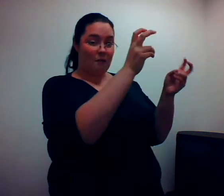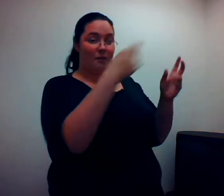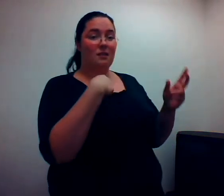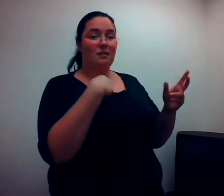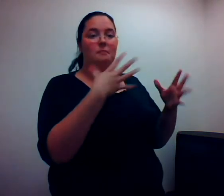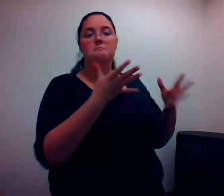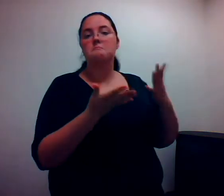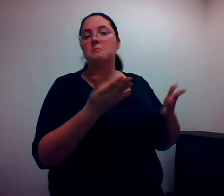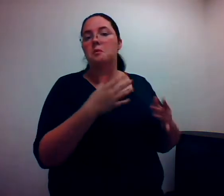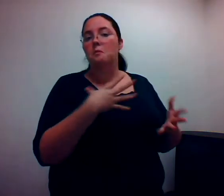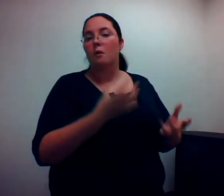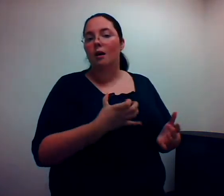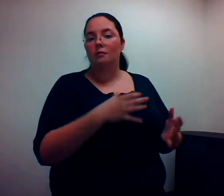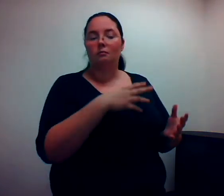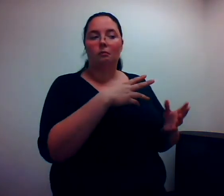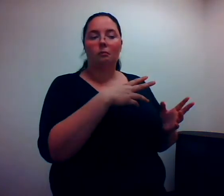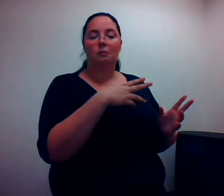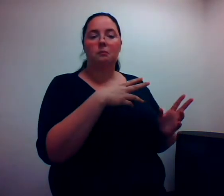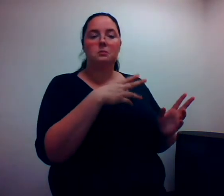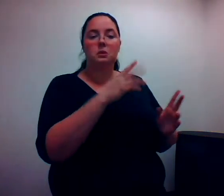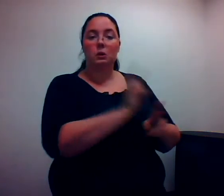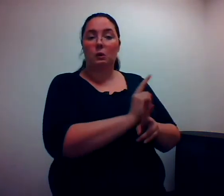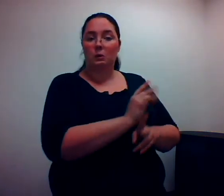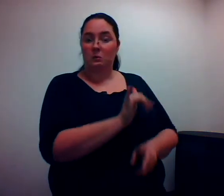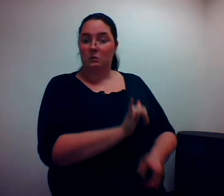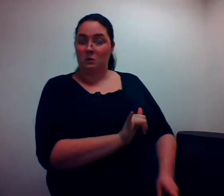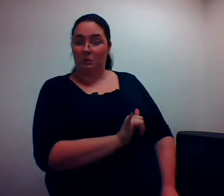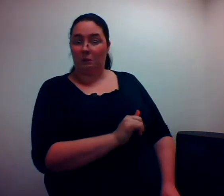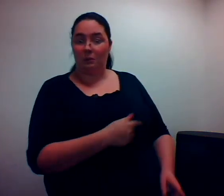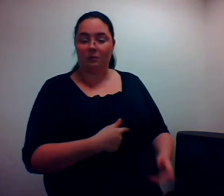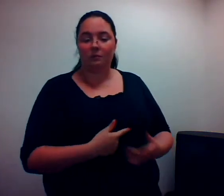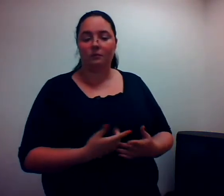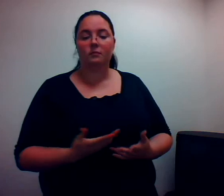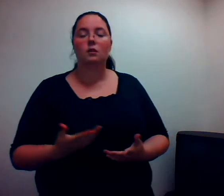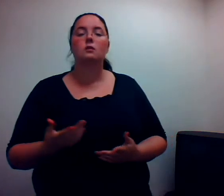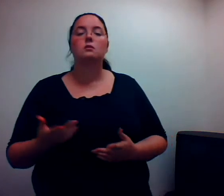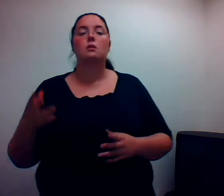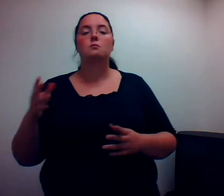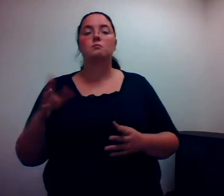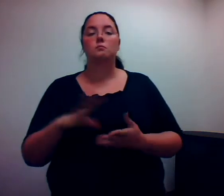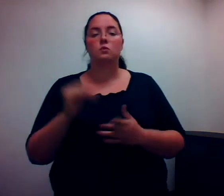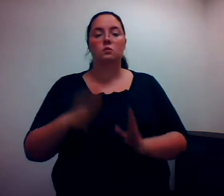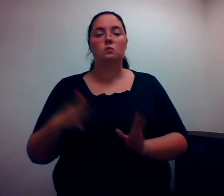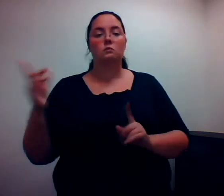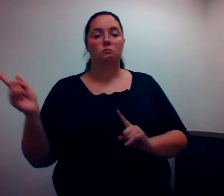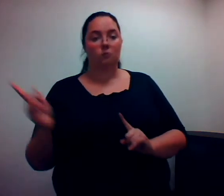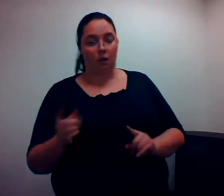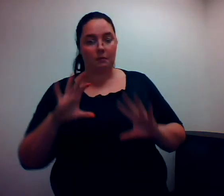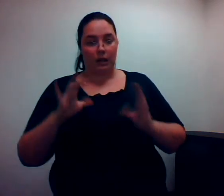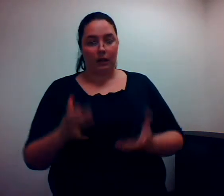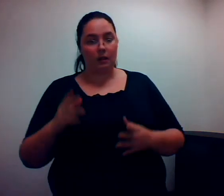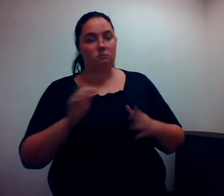come in, they write the name of the article, main idea, whatnot, on the board, and then everyone browses around at